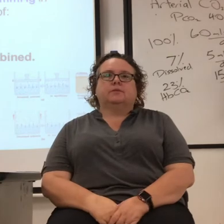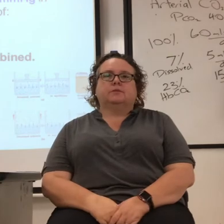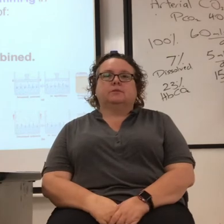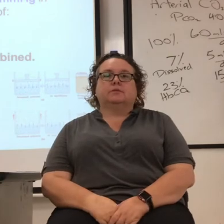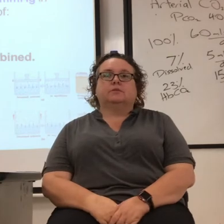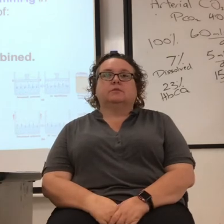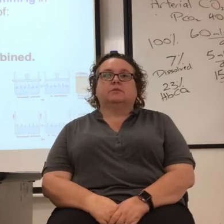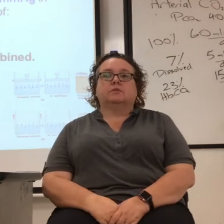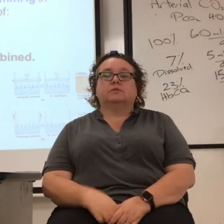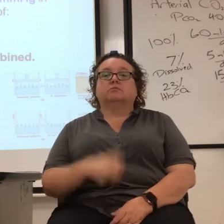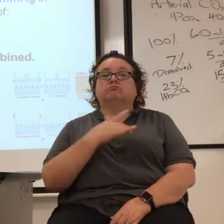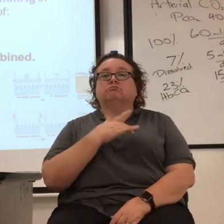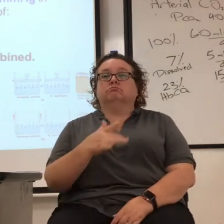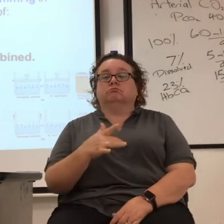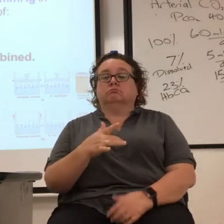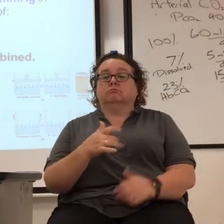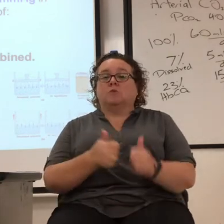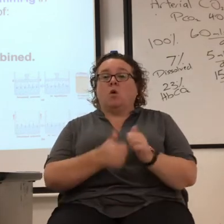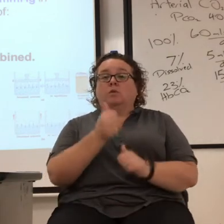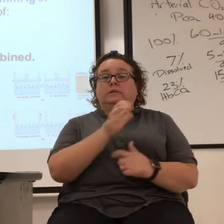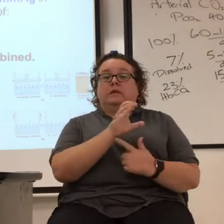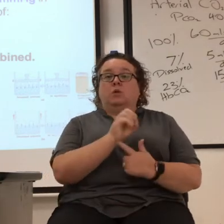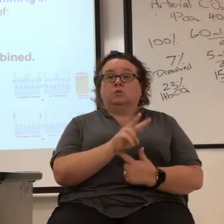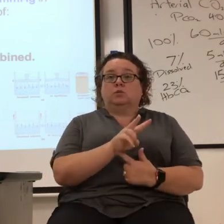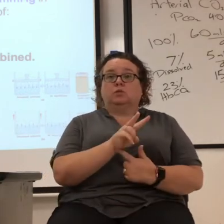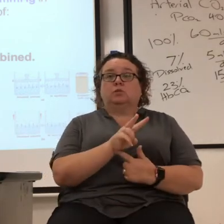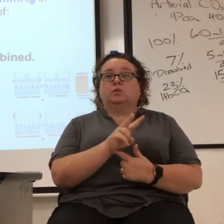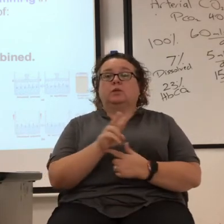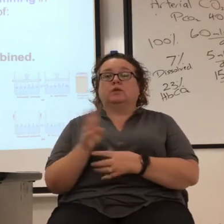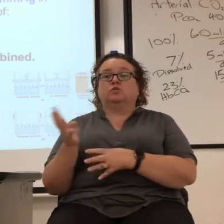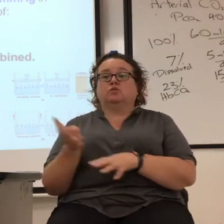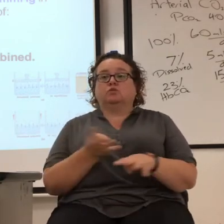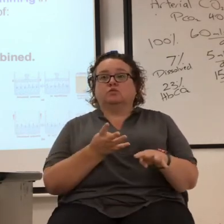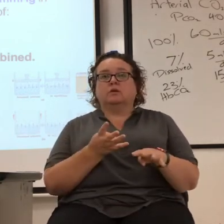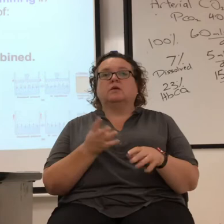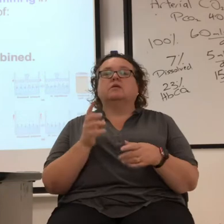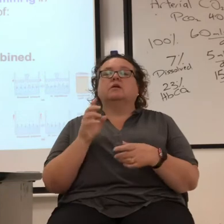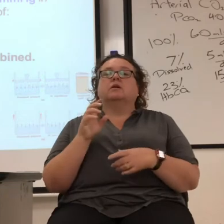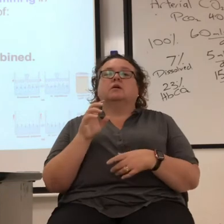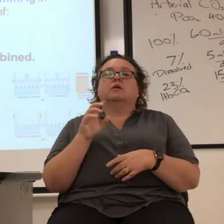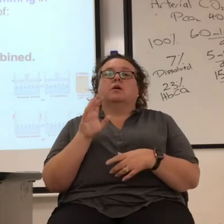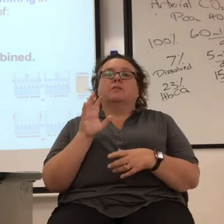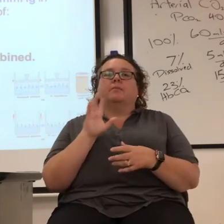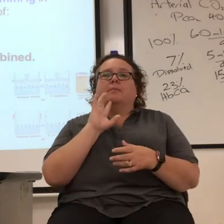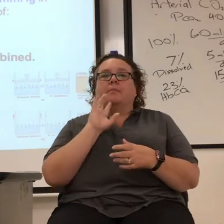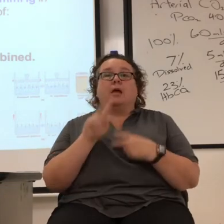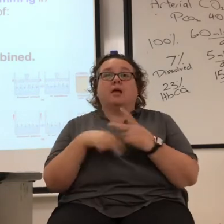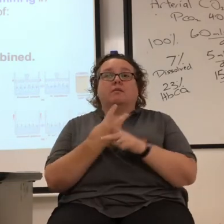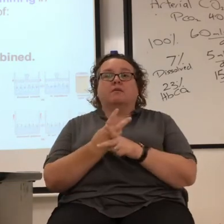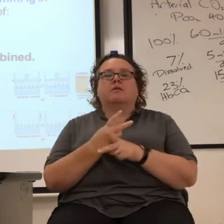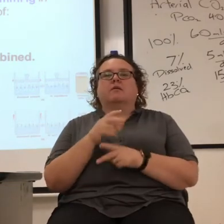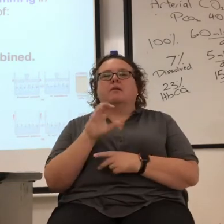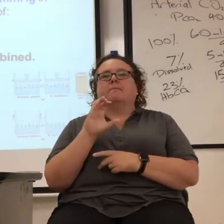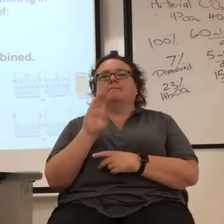mL. Now, most of the CO2 is transported in the blood plasma in the form of bicarbonate, 70%.